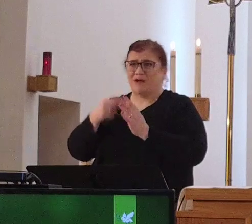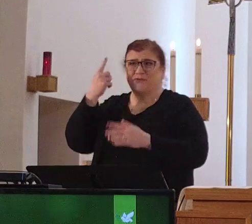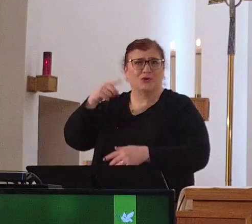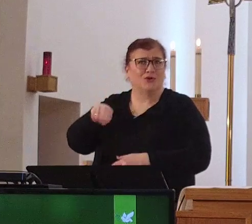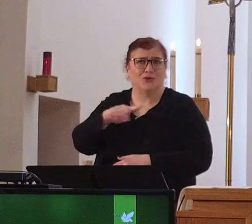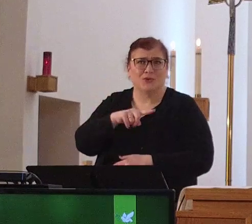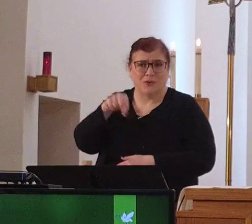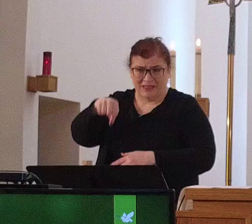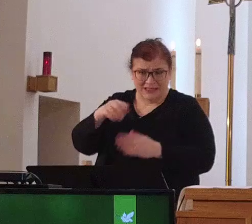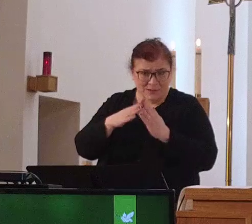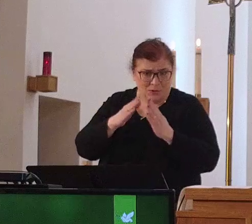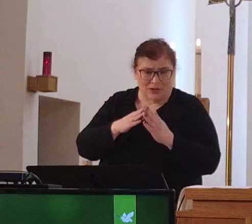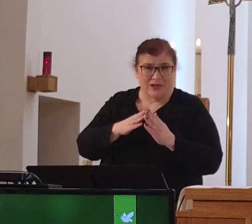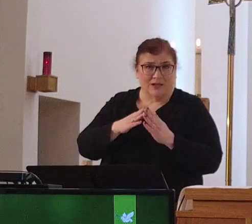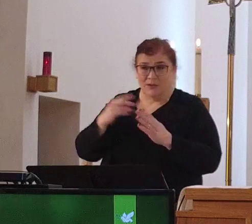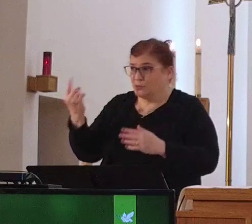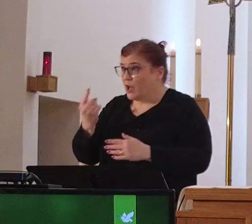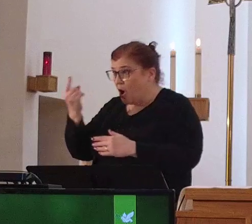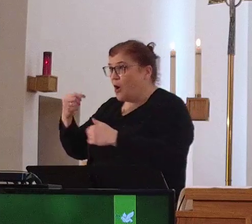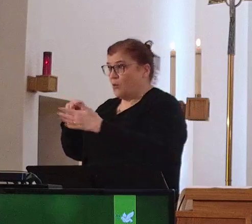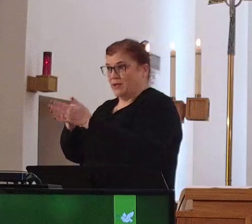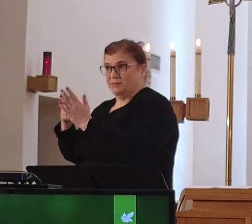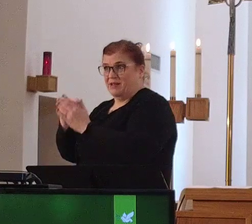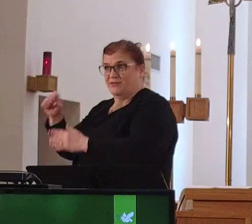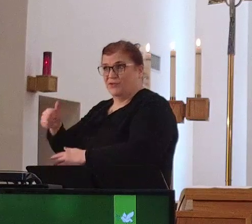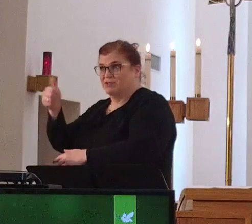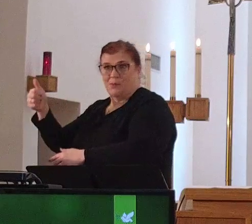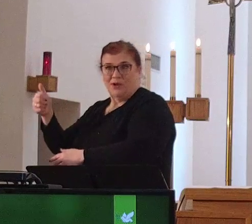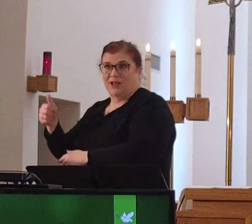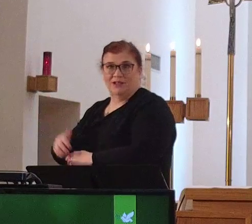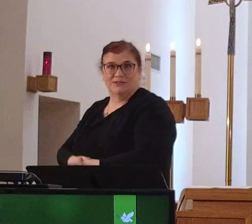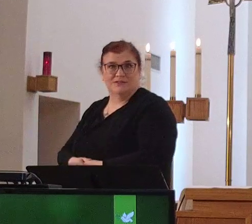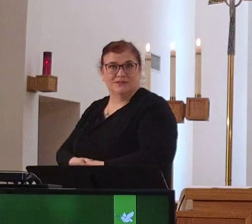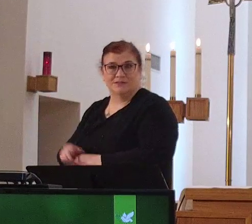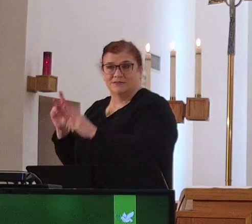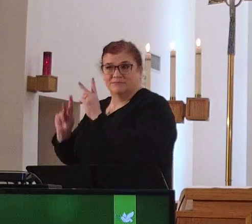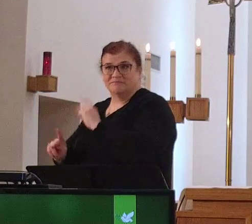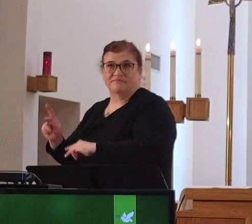this community. It was always meant for somebody else.